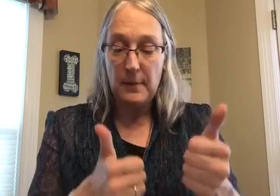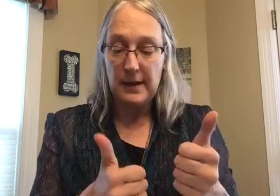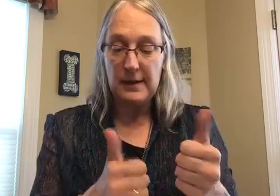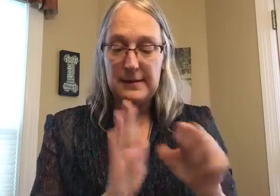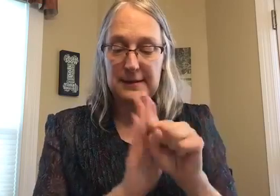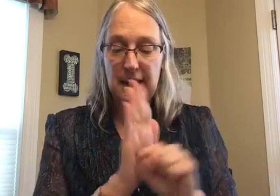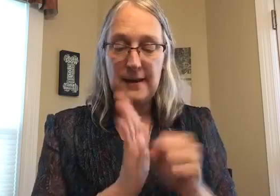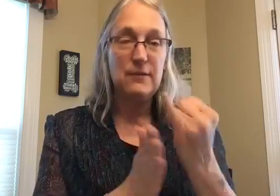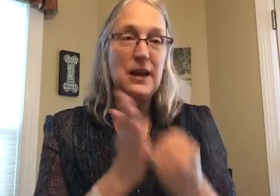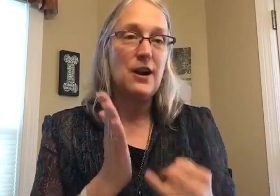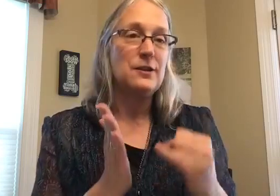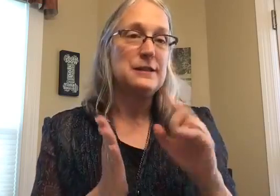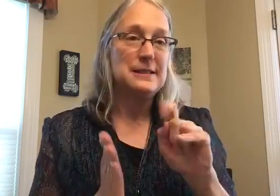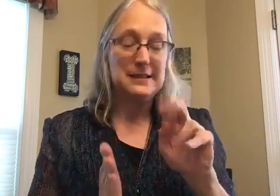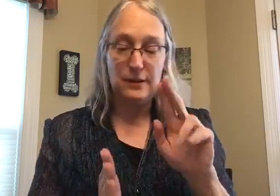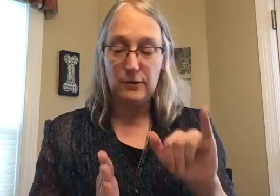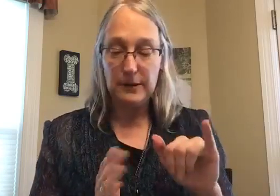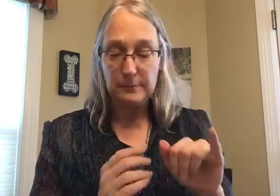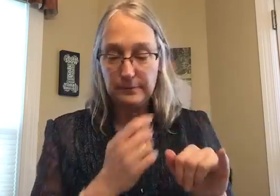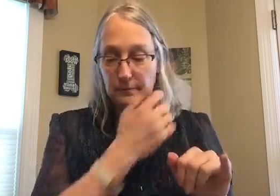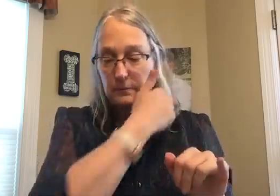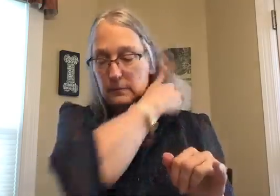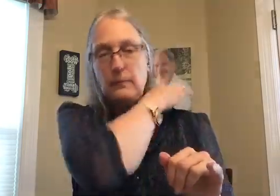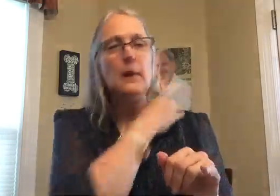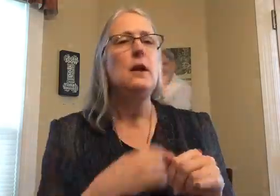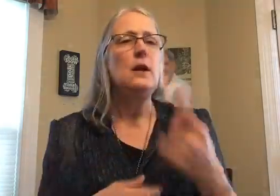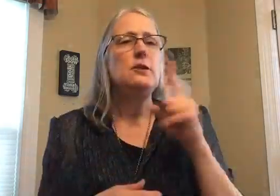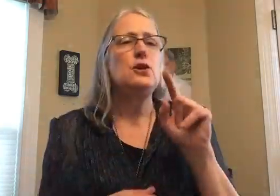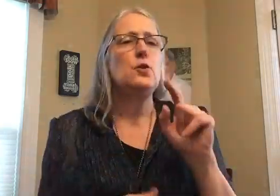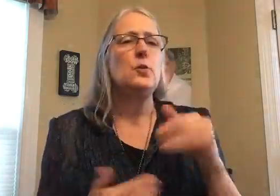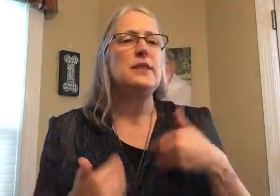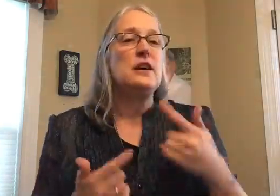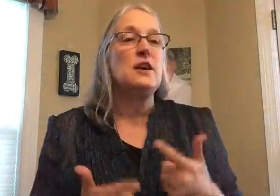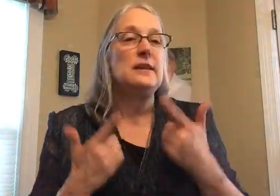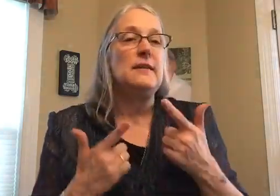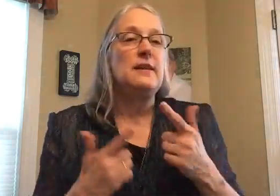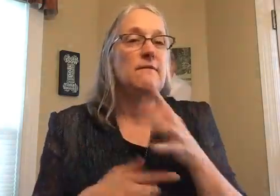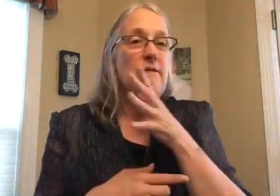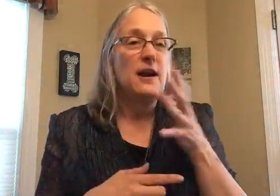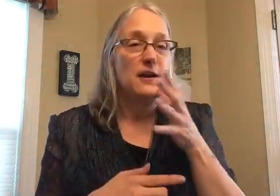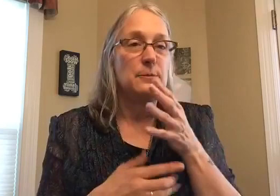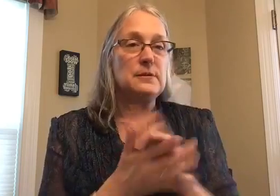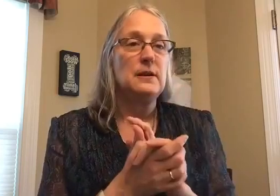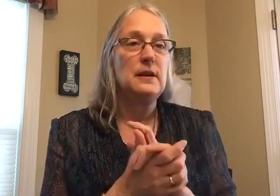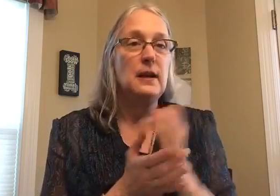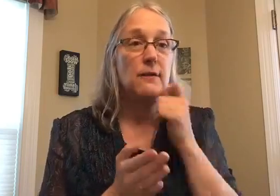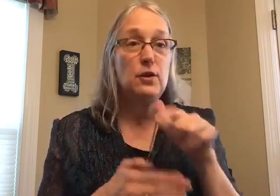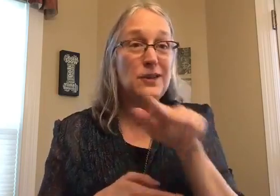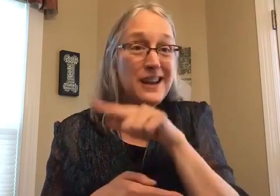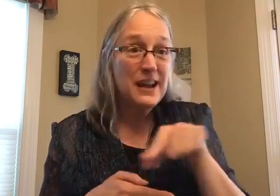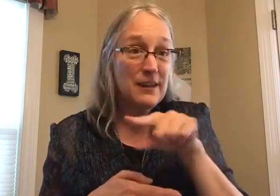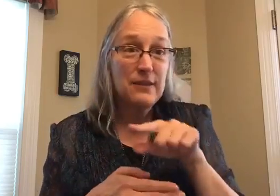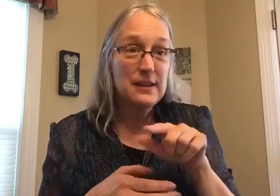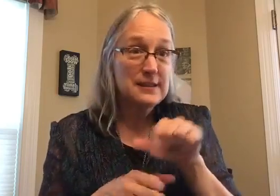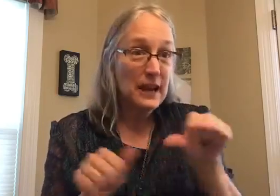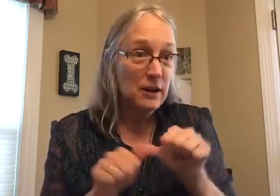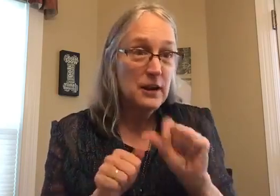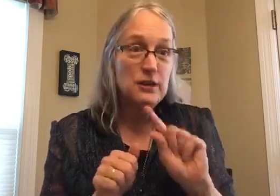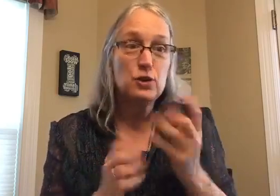automated state-of-the-art distillery. So with Young Living Farms, if you're in any of these areas you want